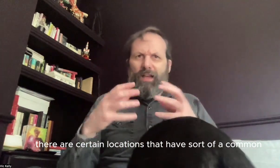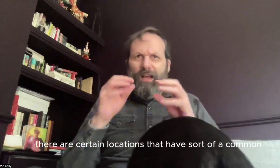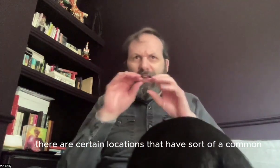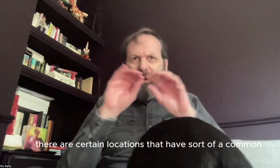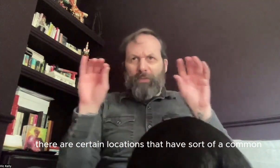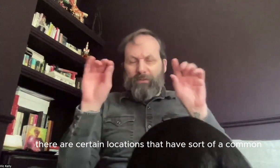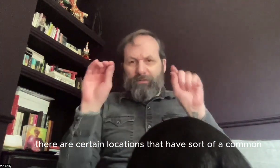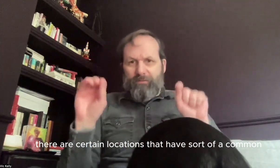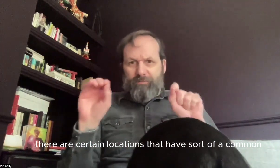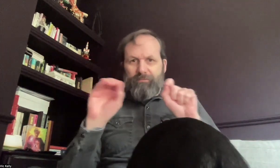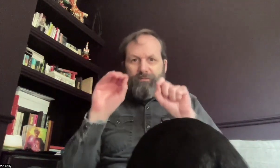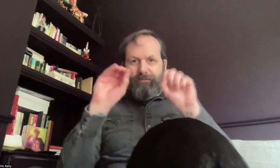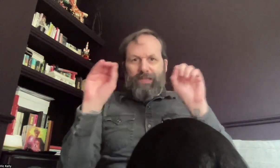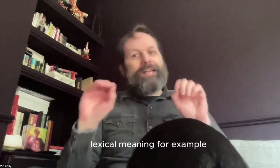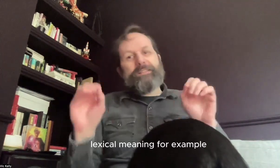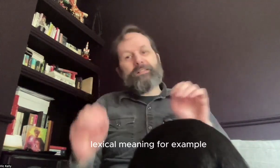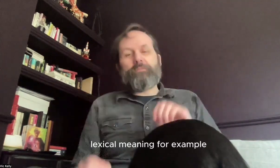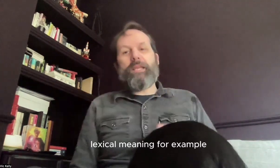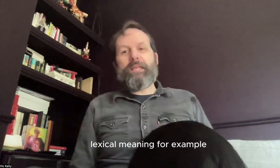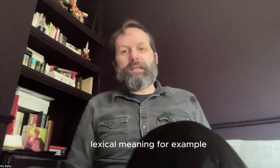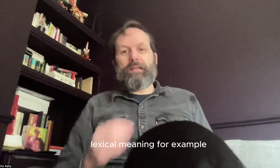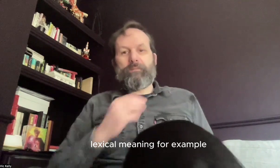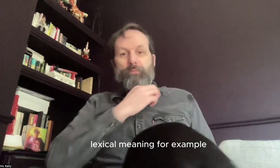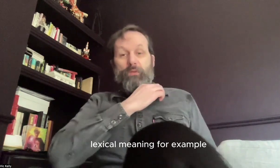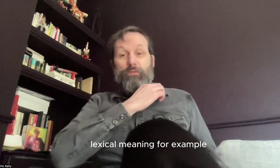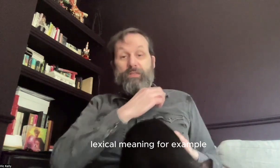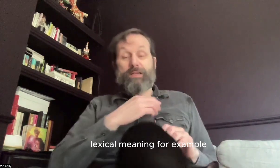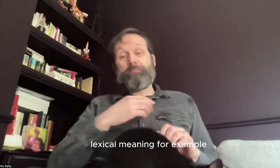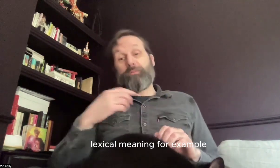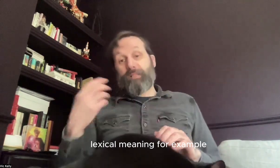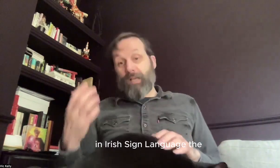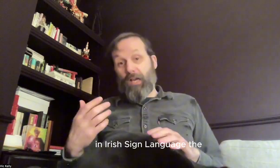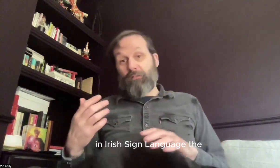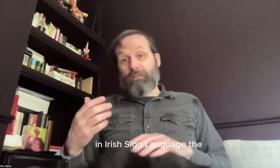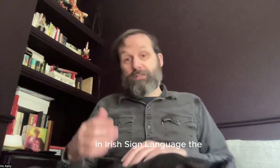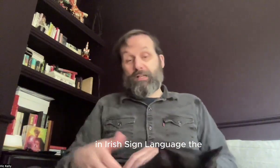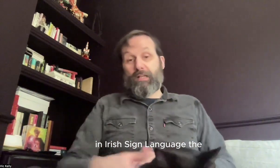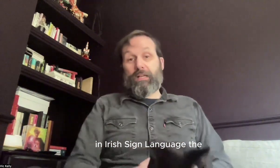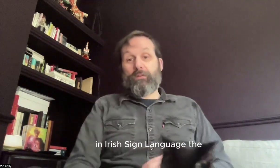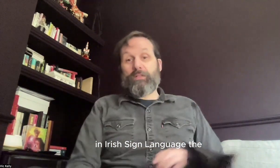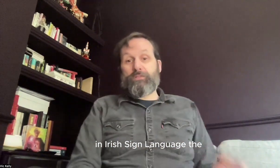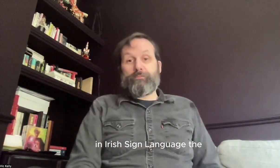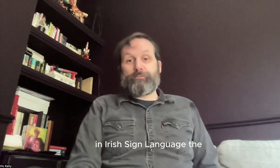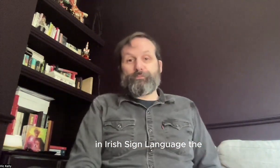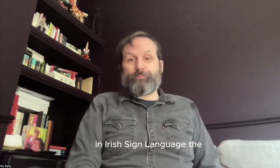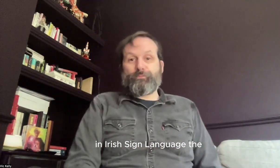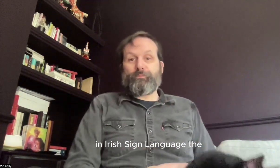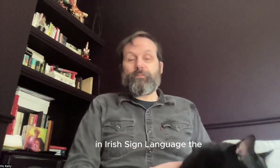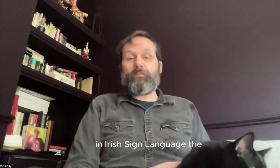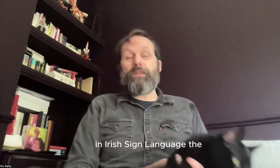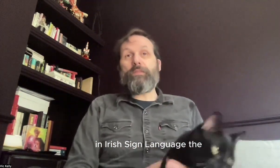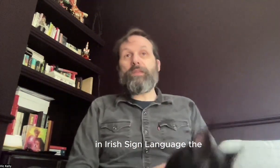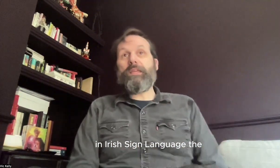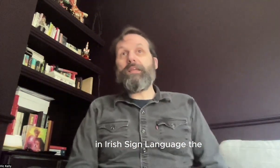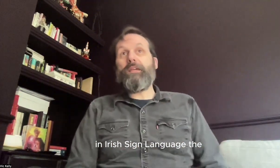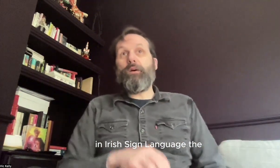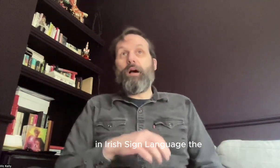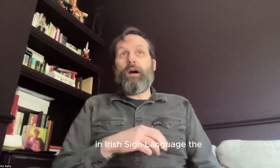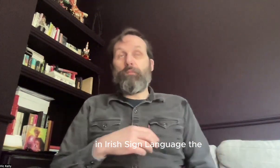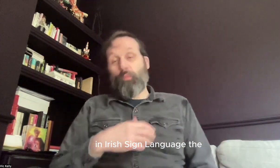a common lexical meaning. For example, in Irish Sign Language, the